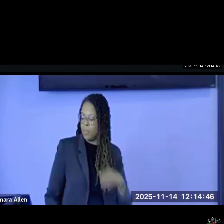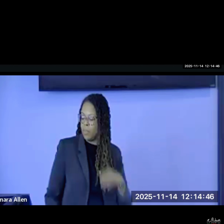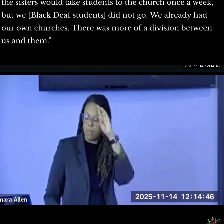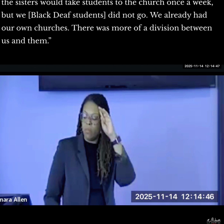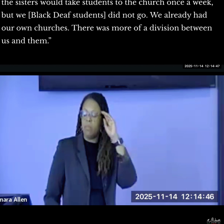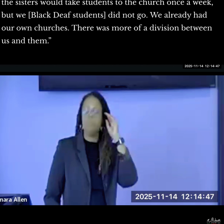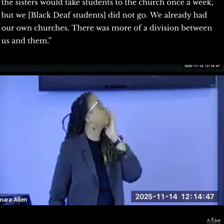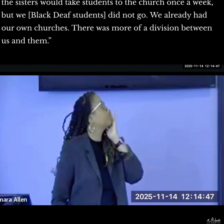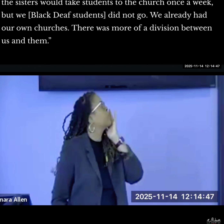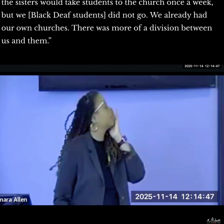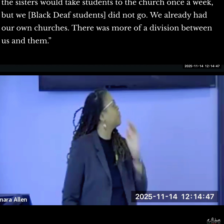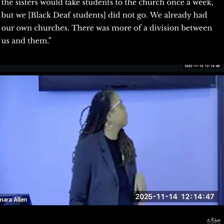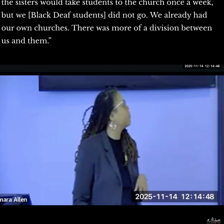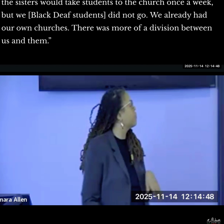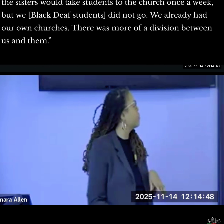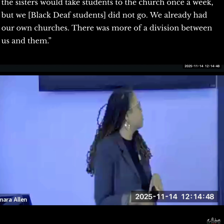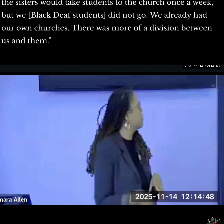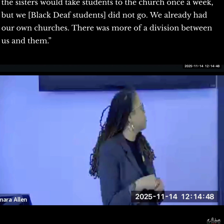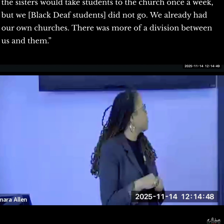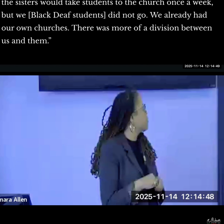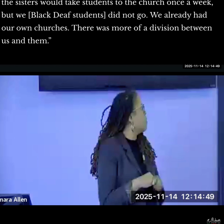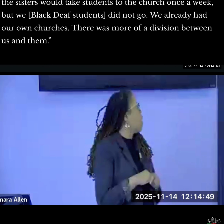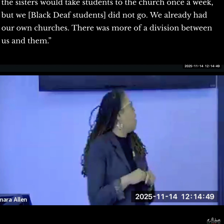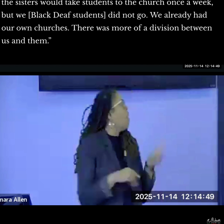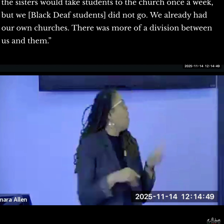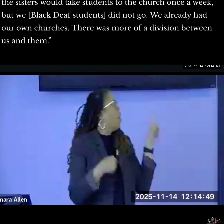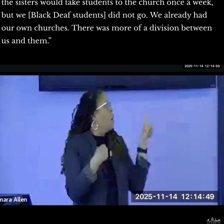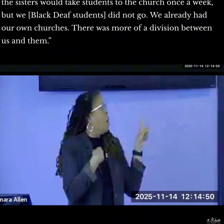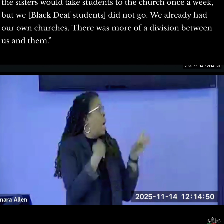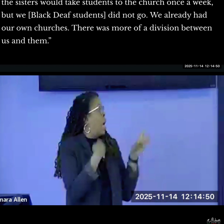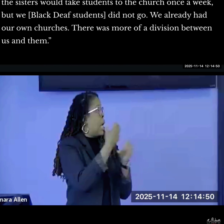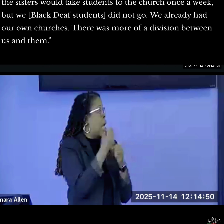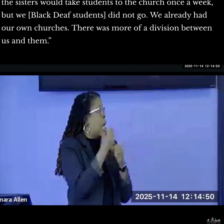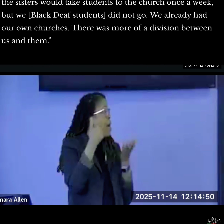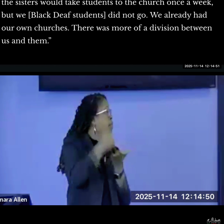own identity going to that school.